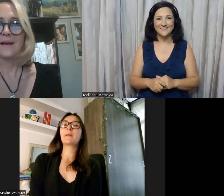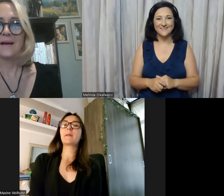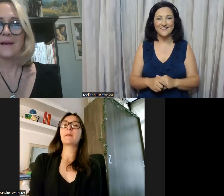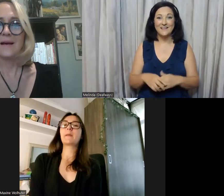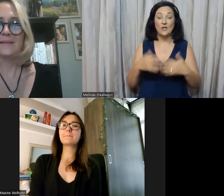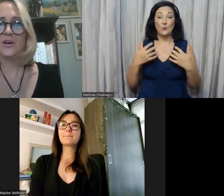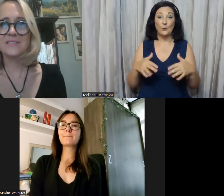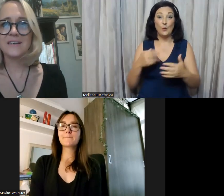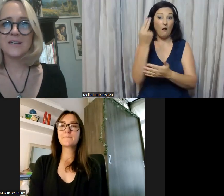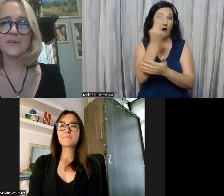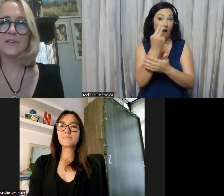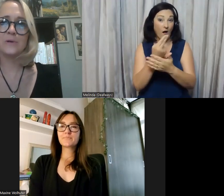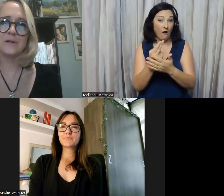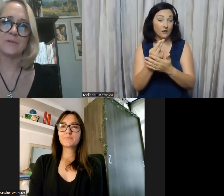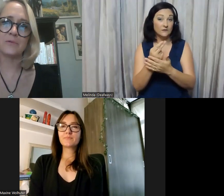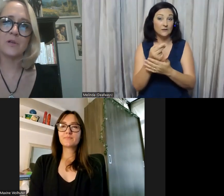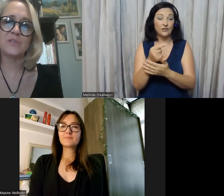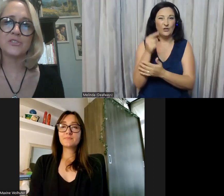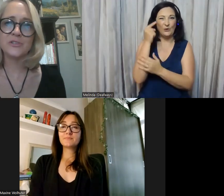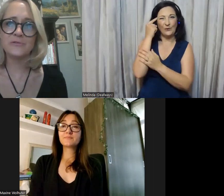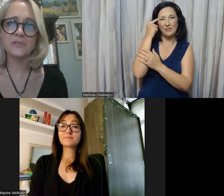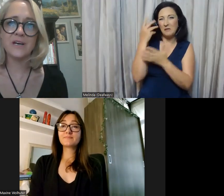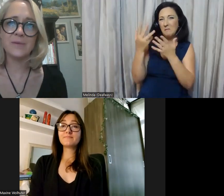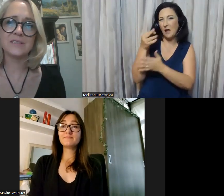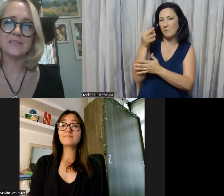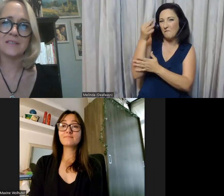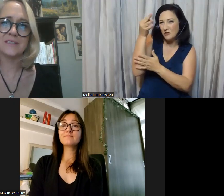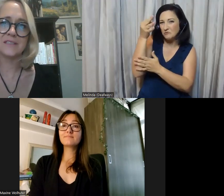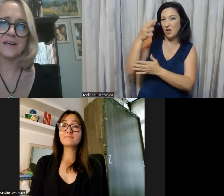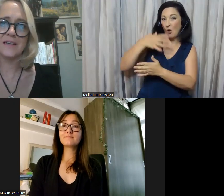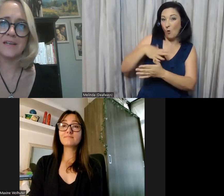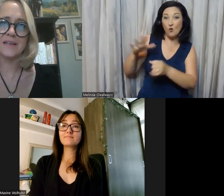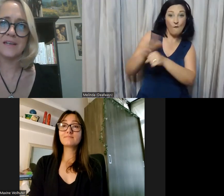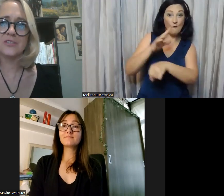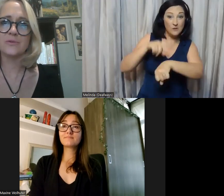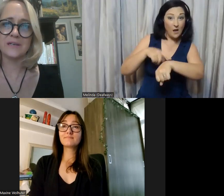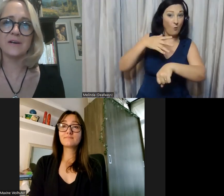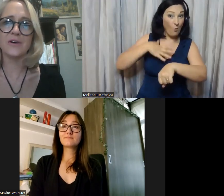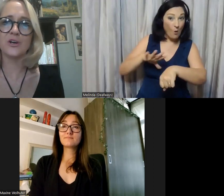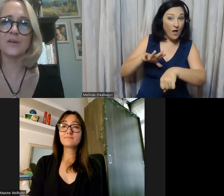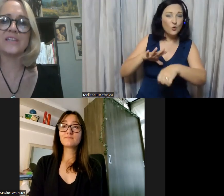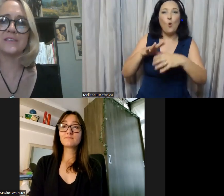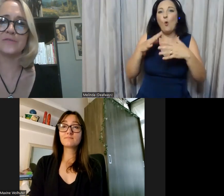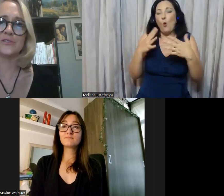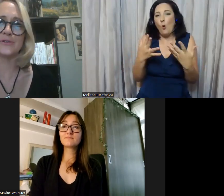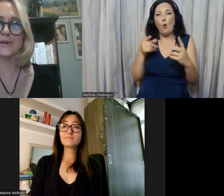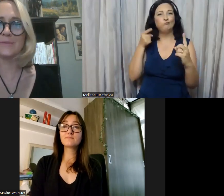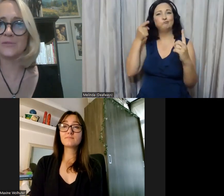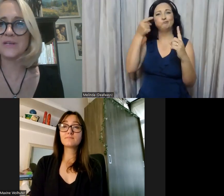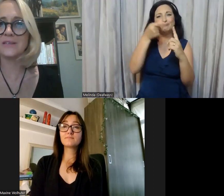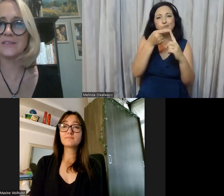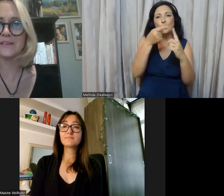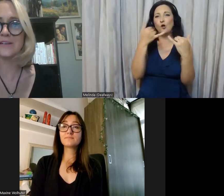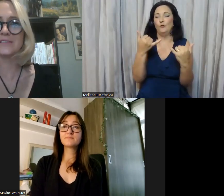And the art, is that something you will pursue full time on a certain stage, or are your objective to be